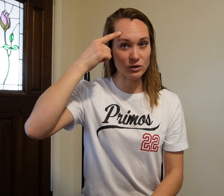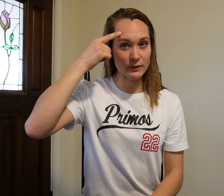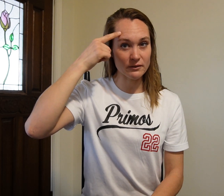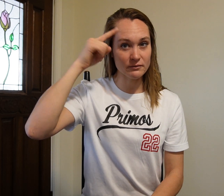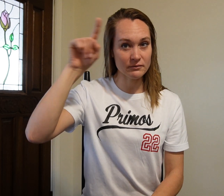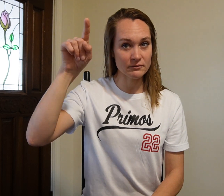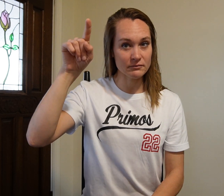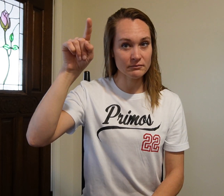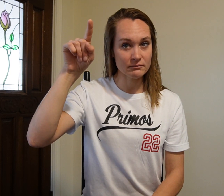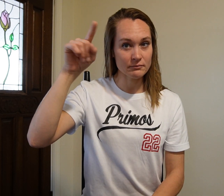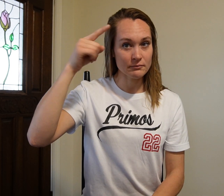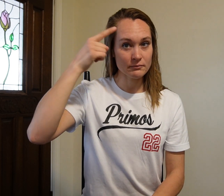bit.